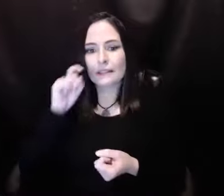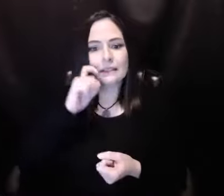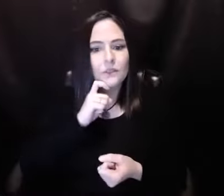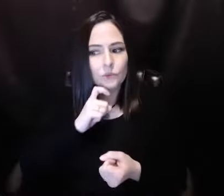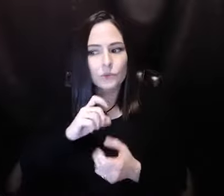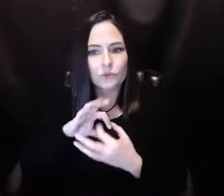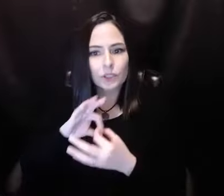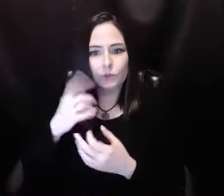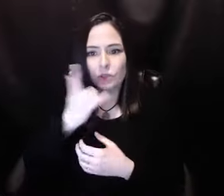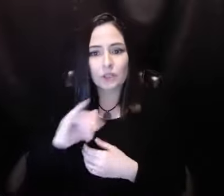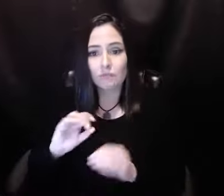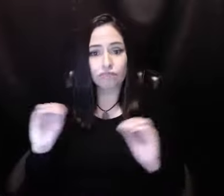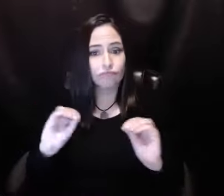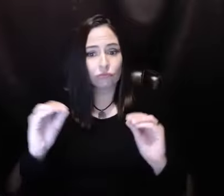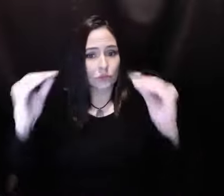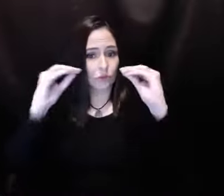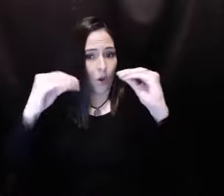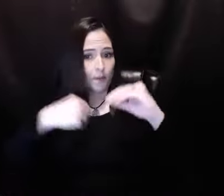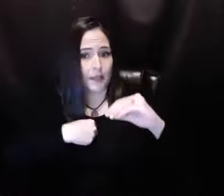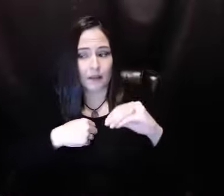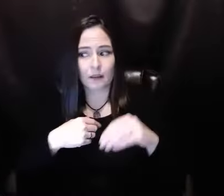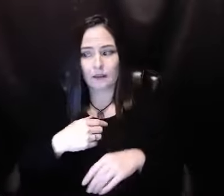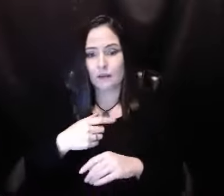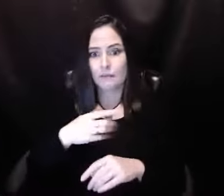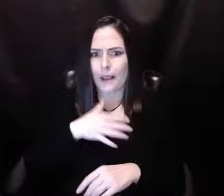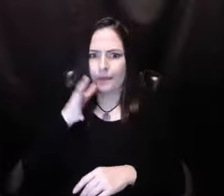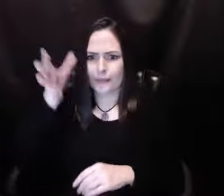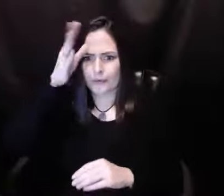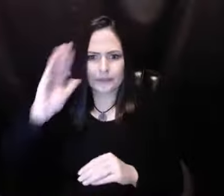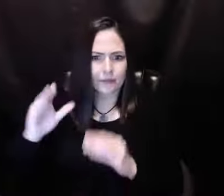know what a healthy sexual relationship was. Nobody ever told